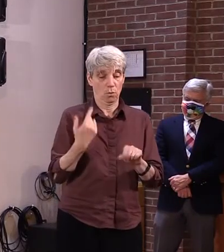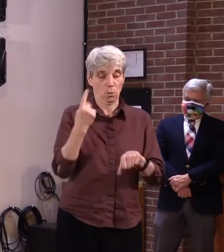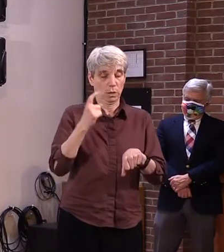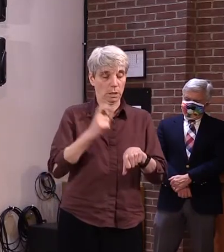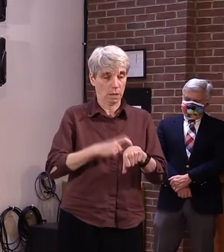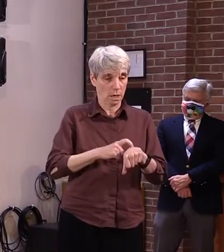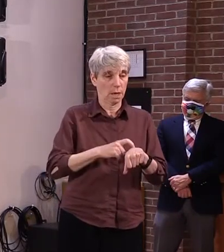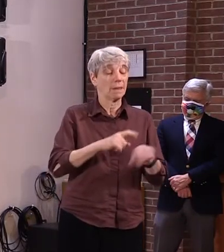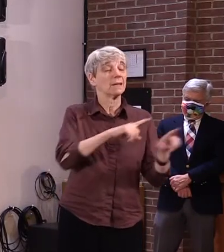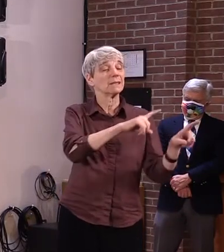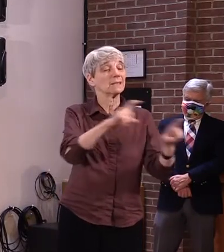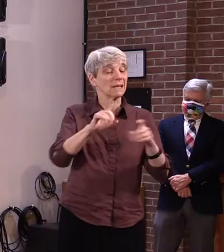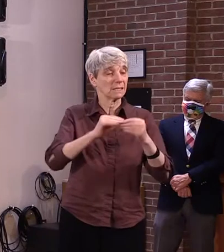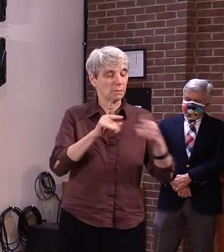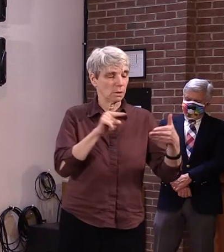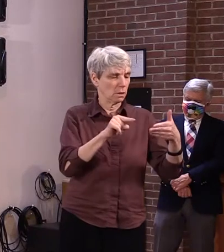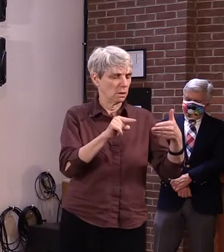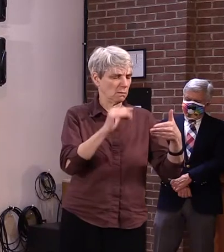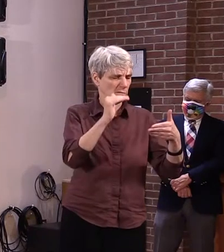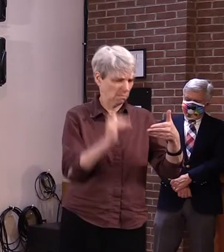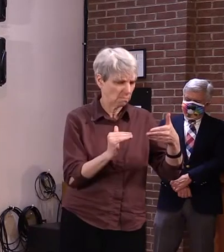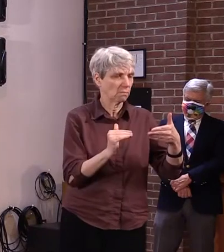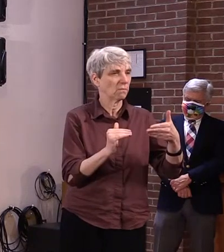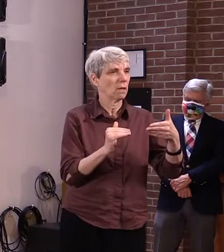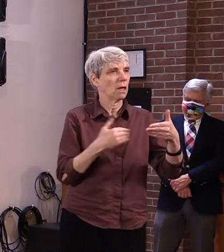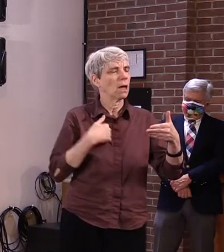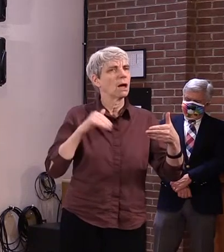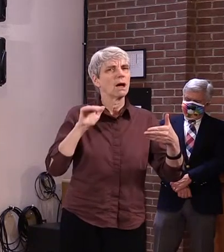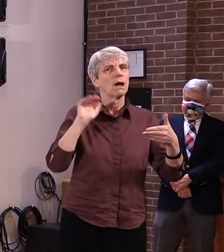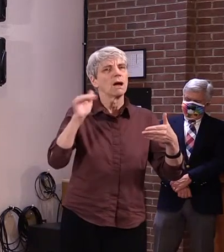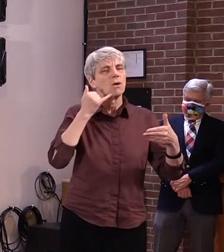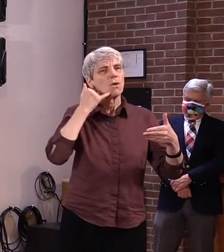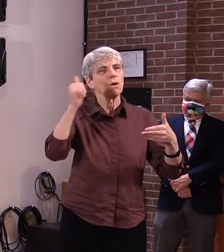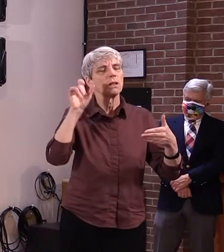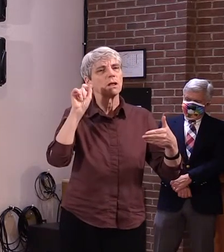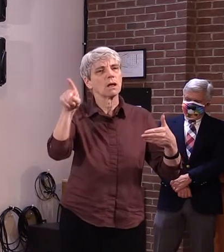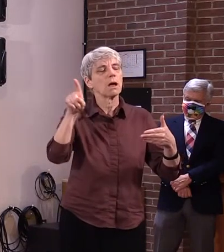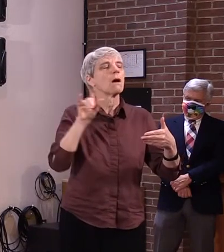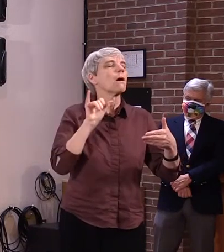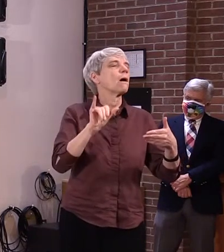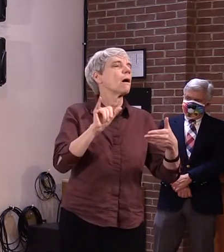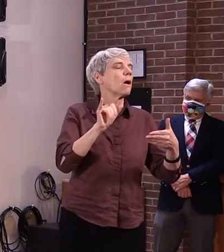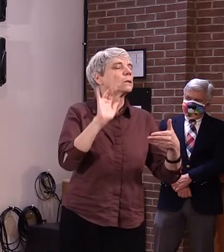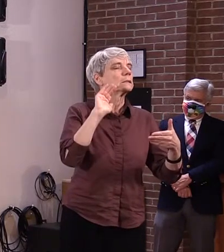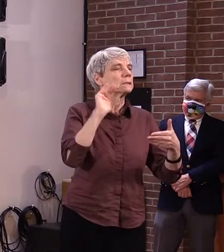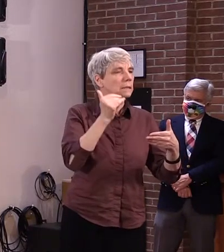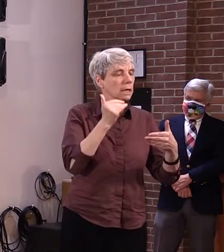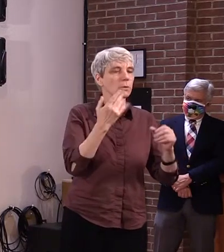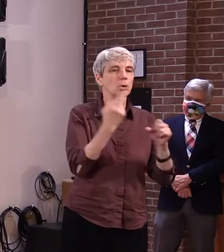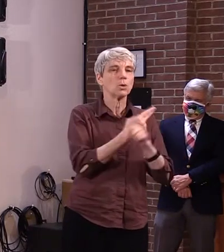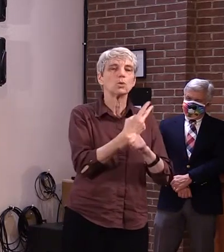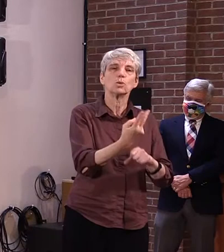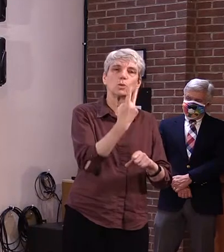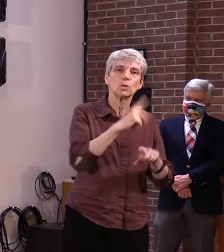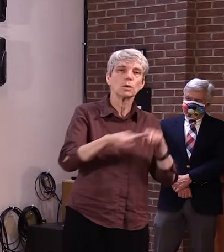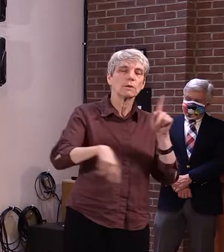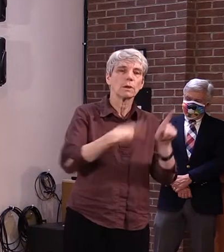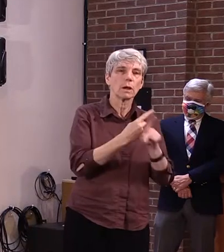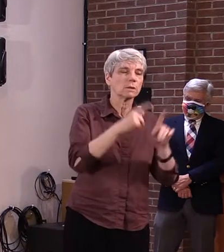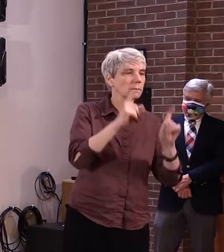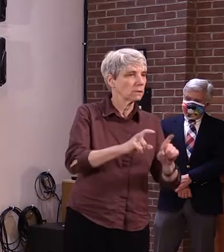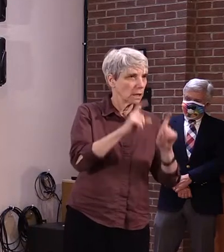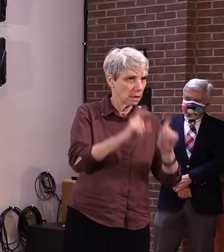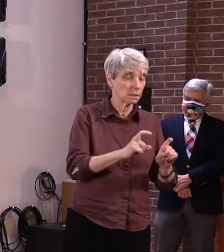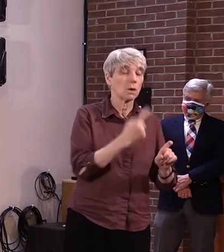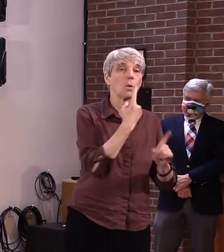dropped, when I asked about it, it turned out that antibody tests have been included in the data and were taken out. So just